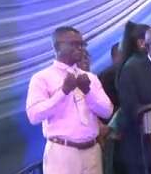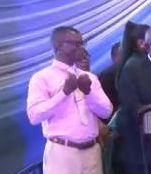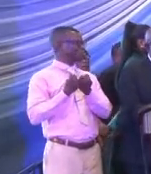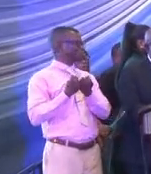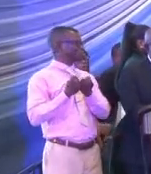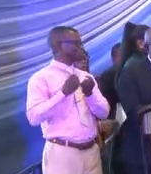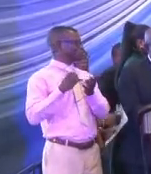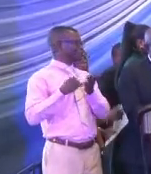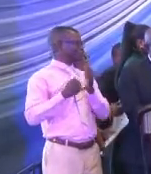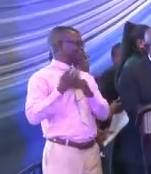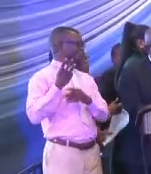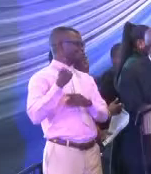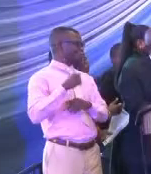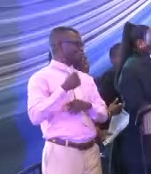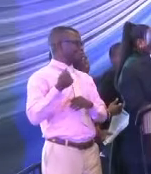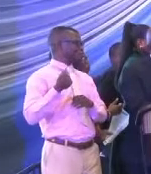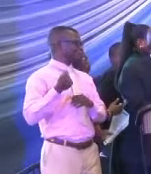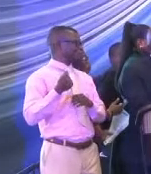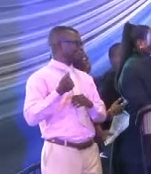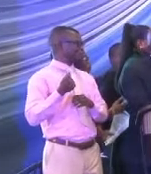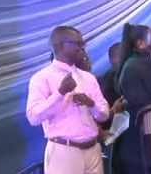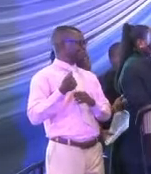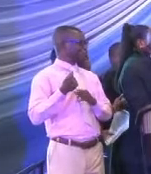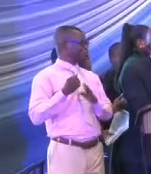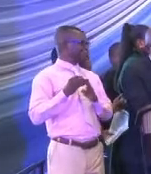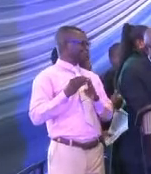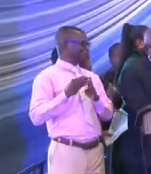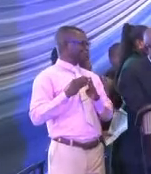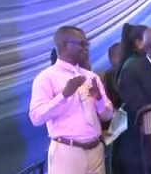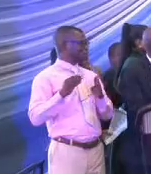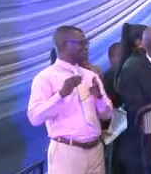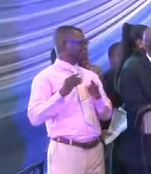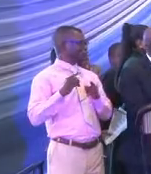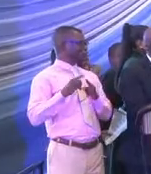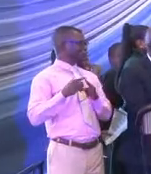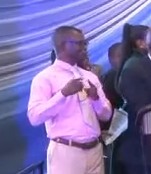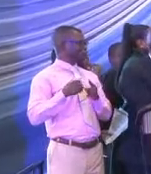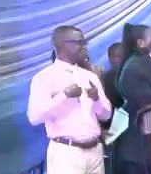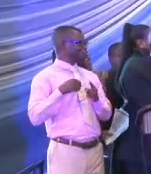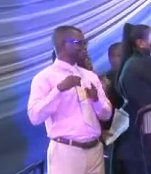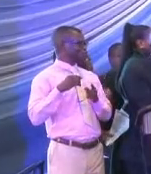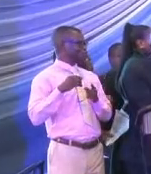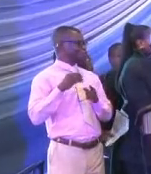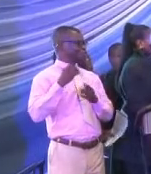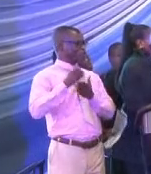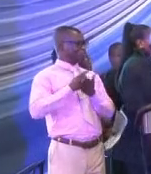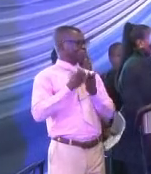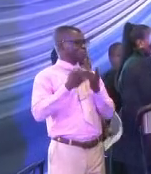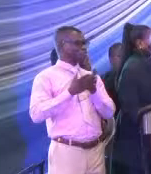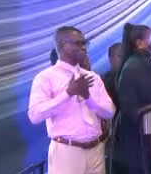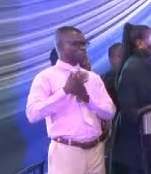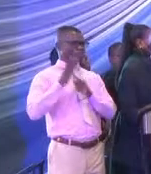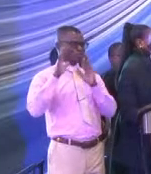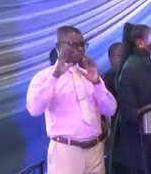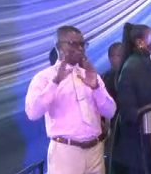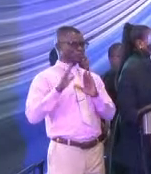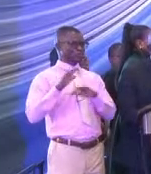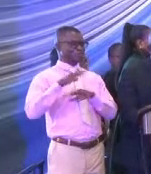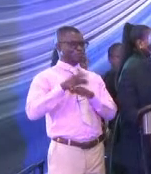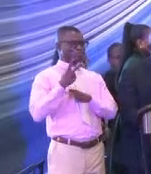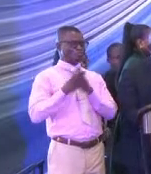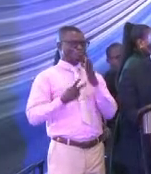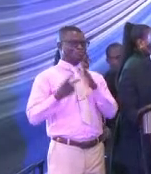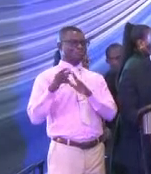was the bit of it that I had today was brilliant on both